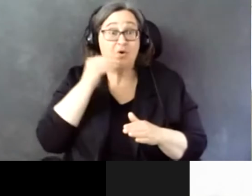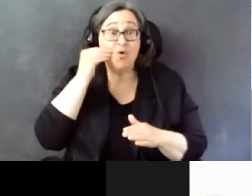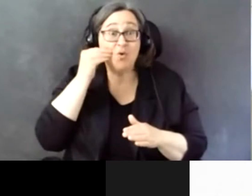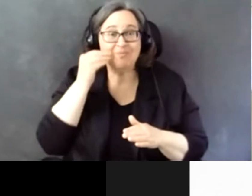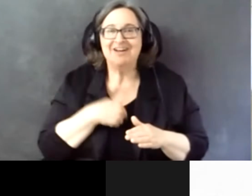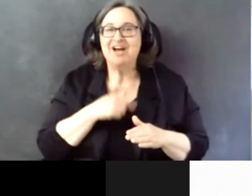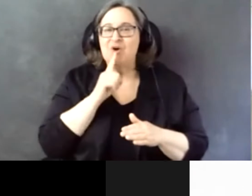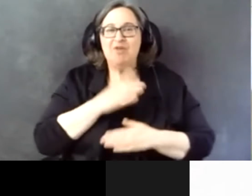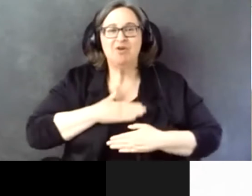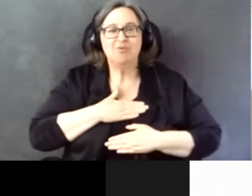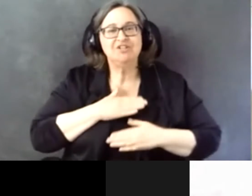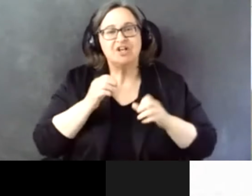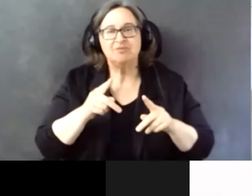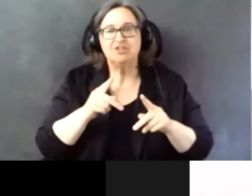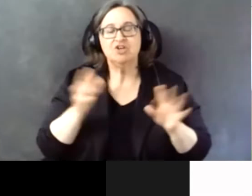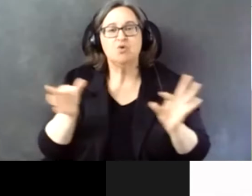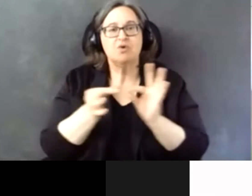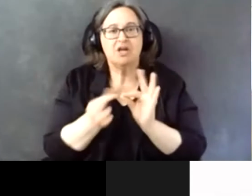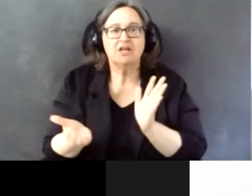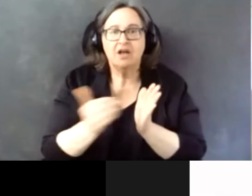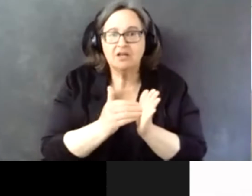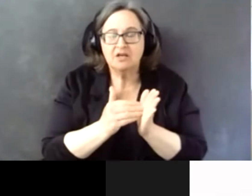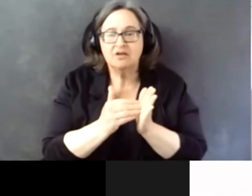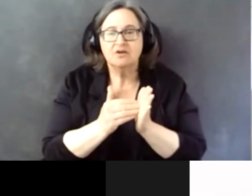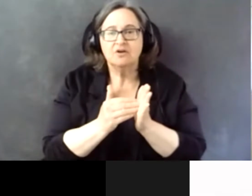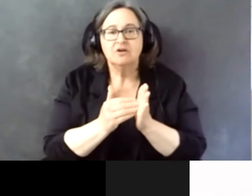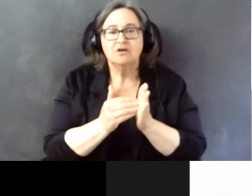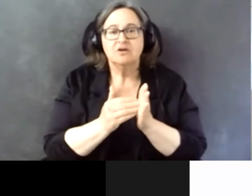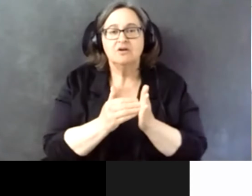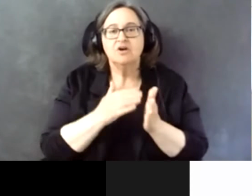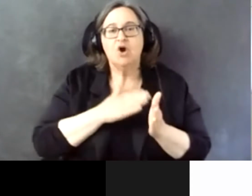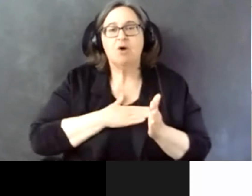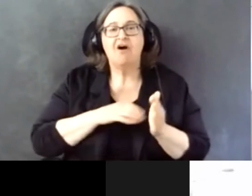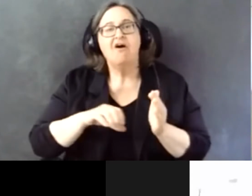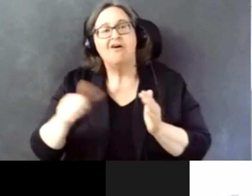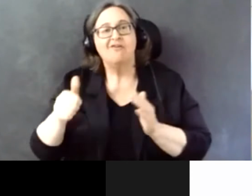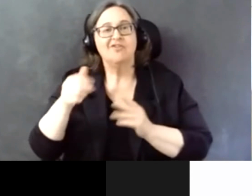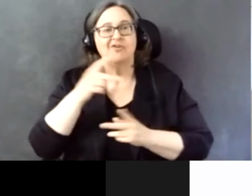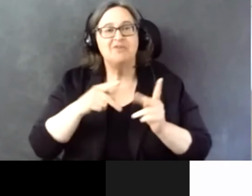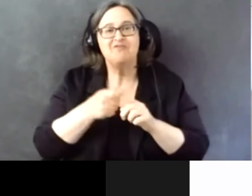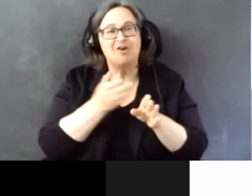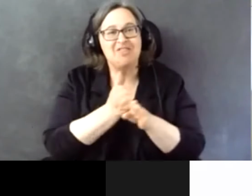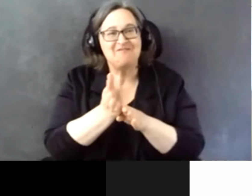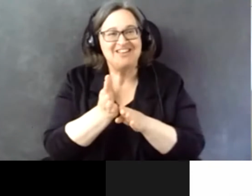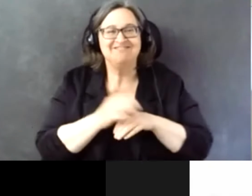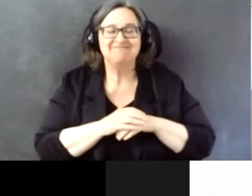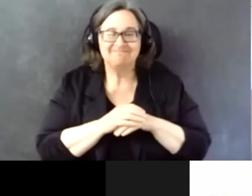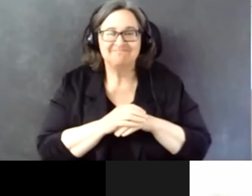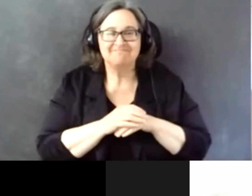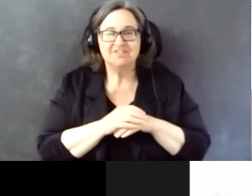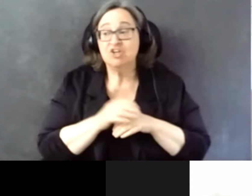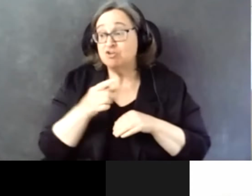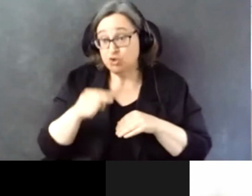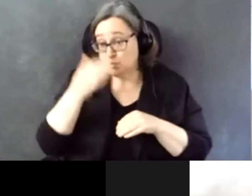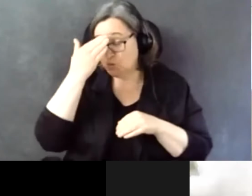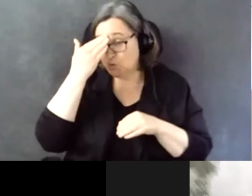i really appreciate the opportunity to reconnect with um you know my my fellow folks from the field um as you